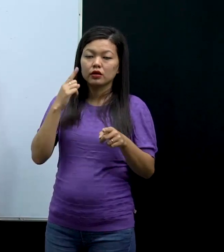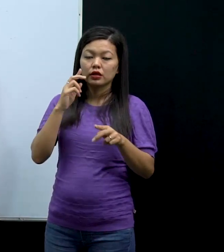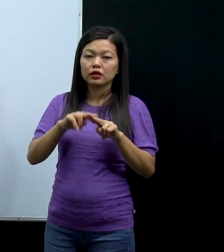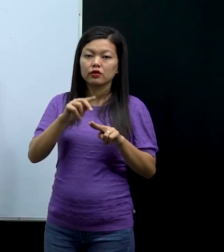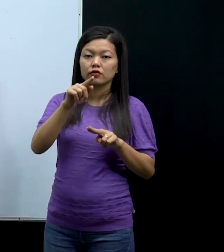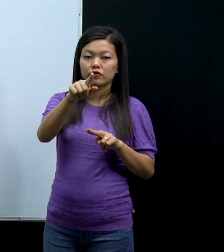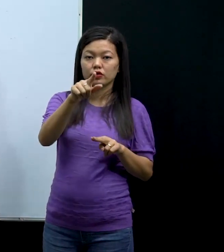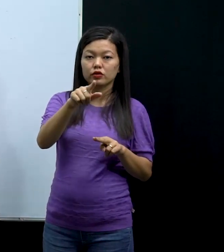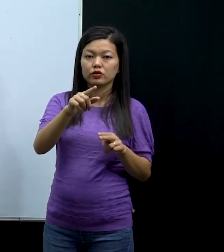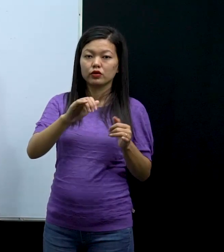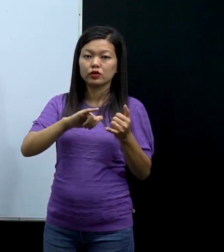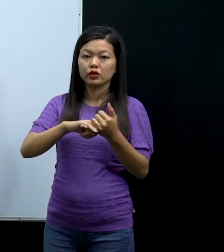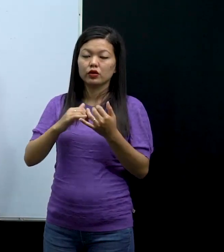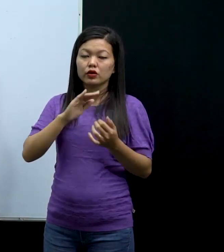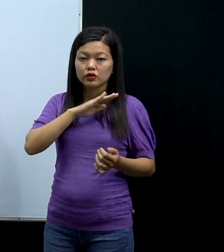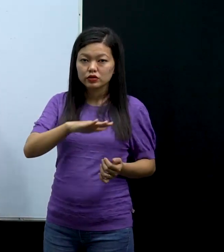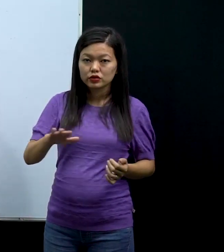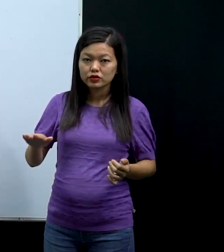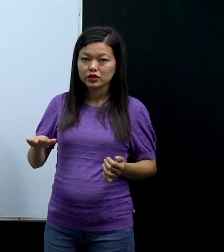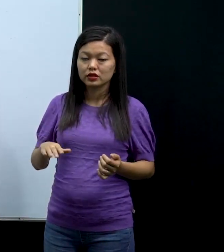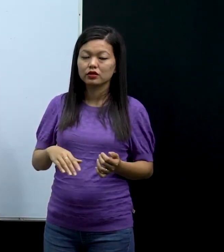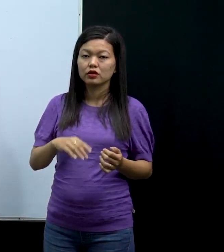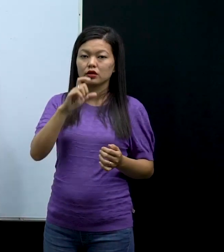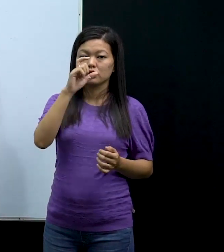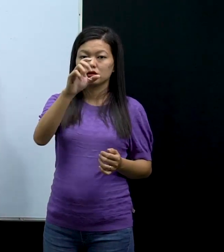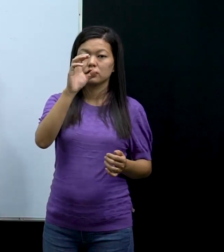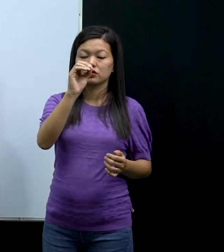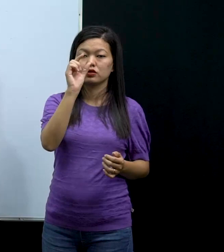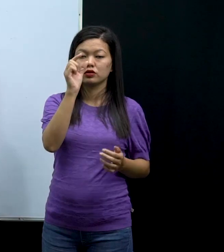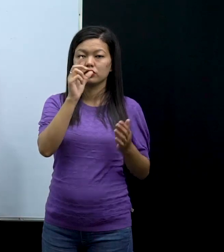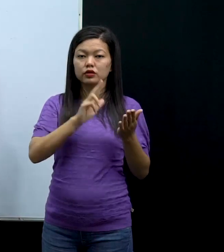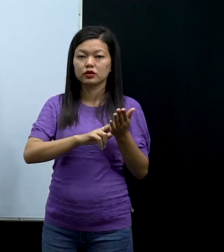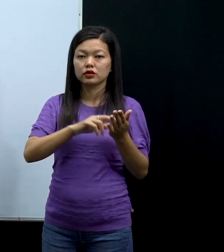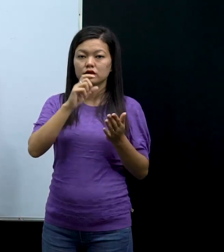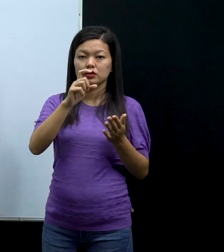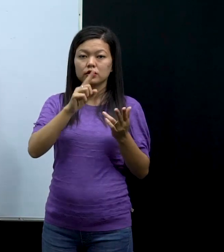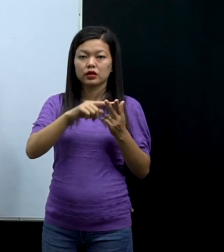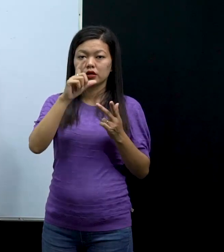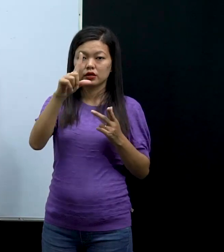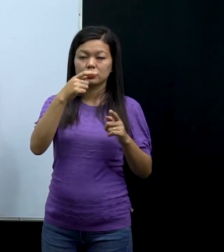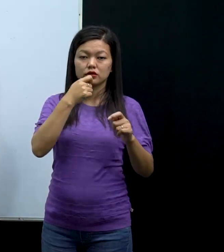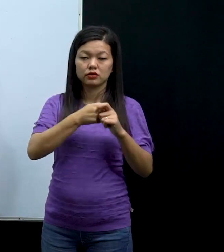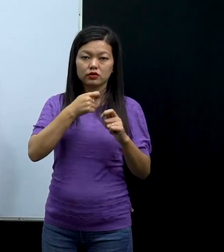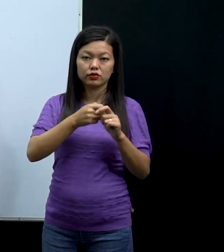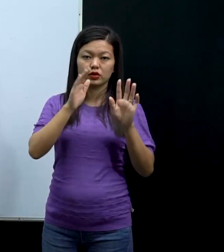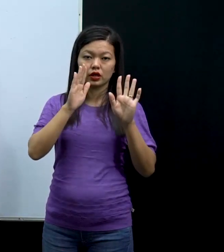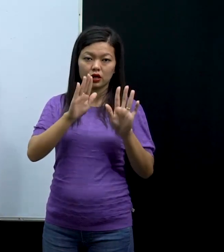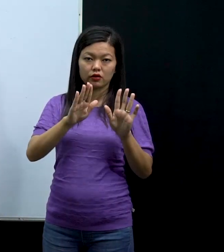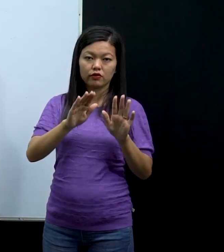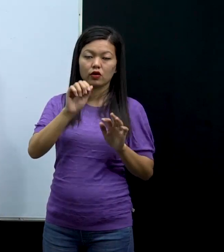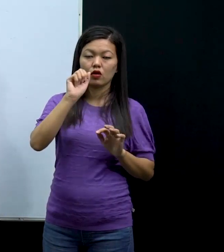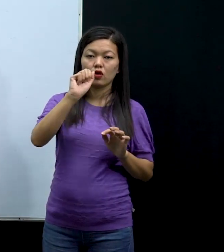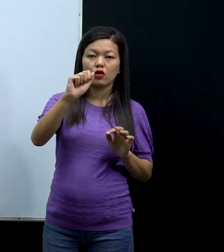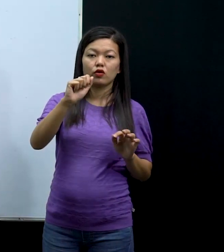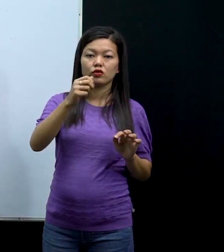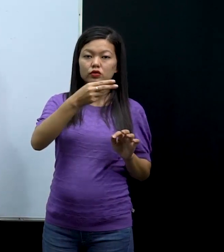that as your designation: Secretary, Students' Council, and name your school. That is how you go about it, okay? So it is, if you